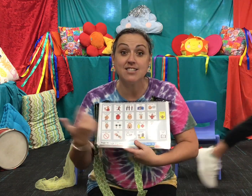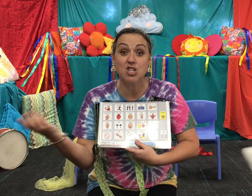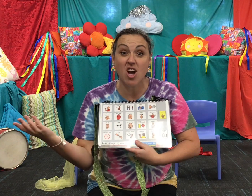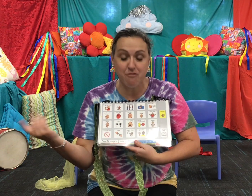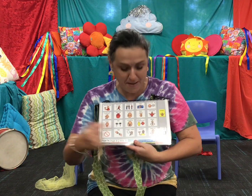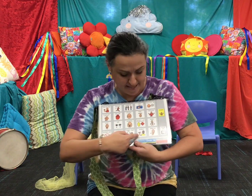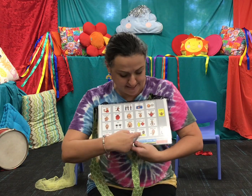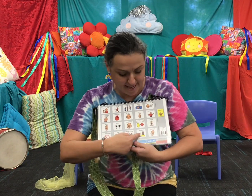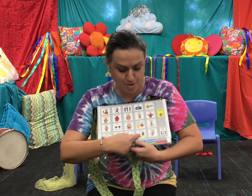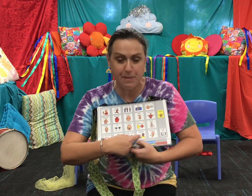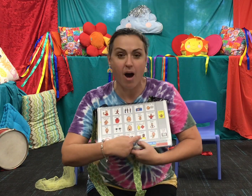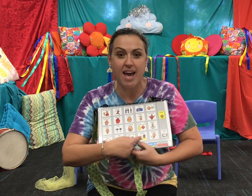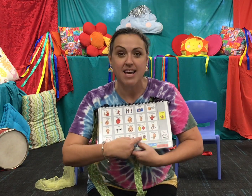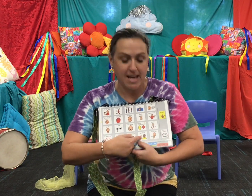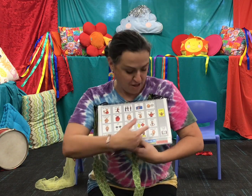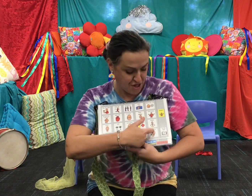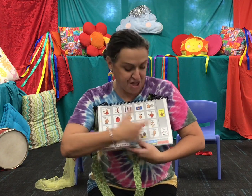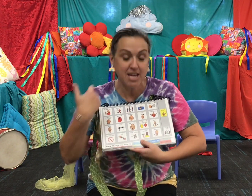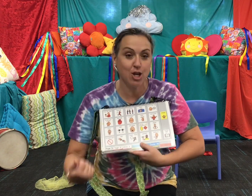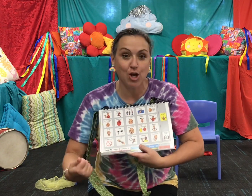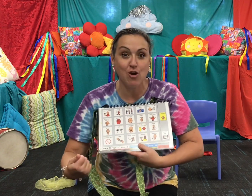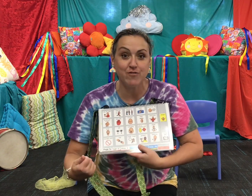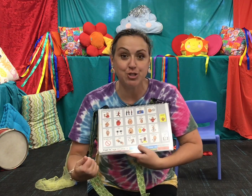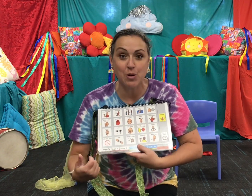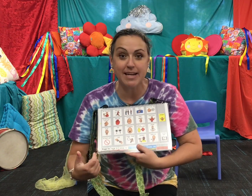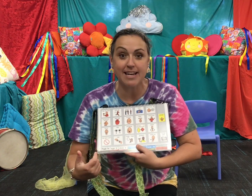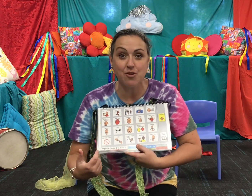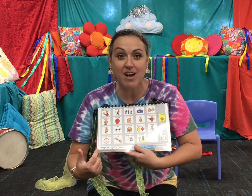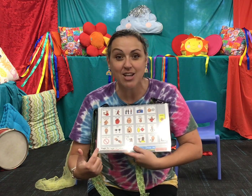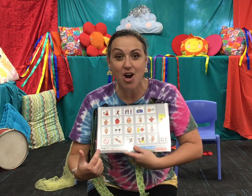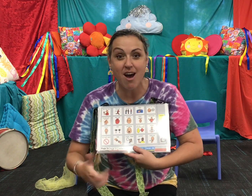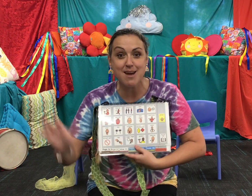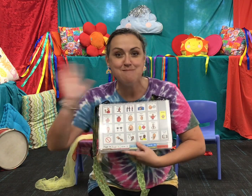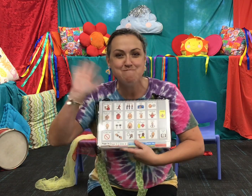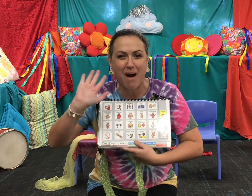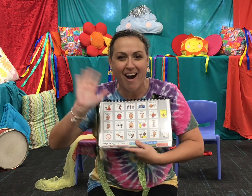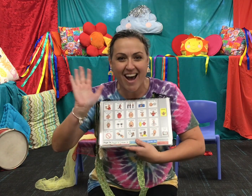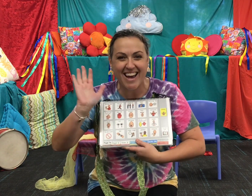time for me to say goodbye. Thank you for joining, Narelle and I. Bye.